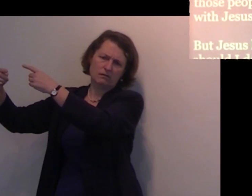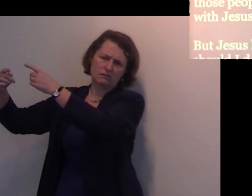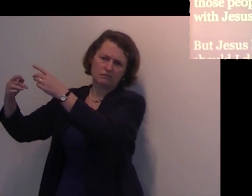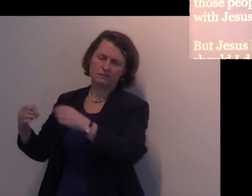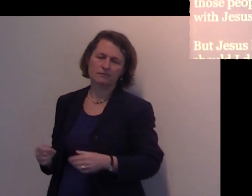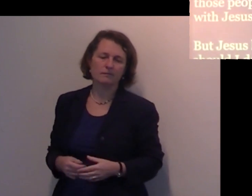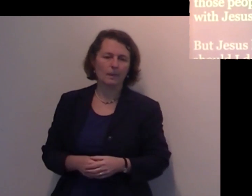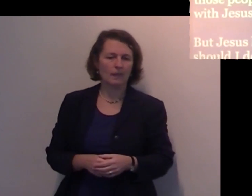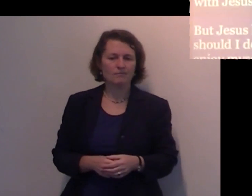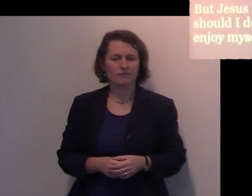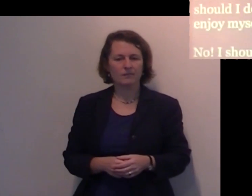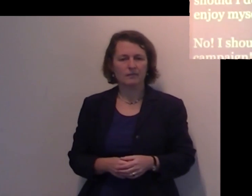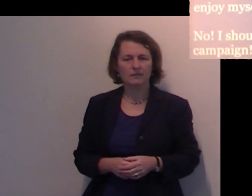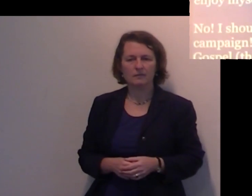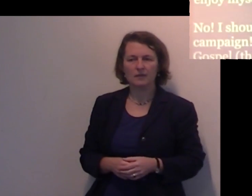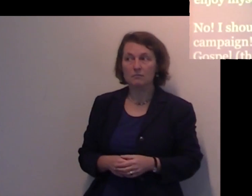But Jesus has not come yet.